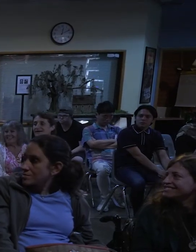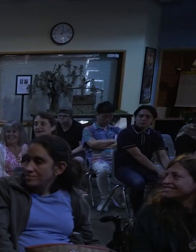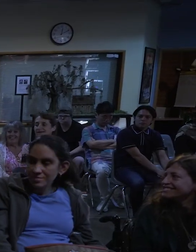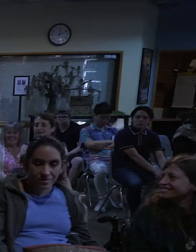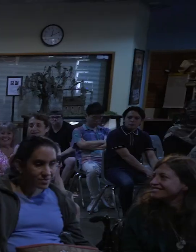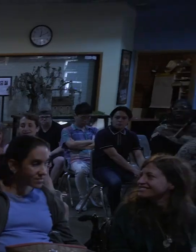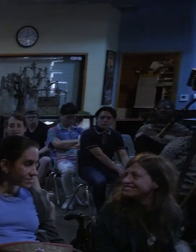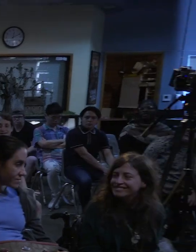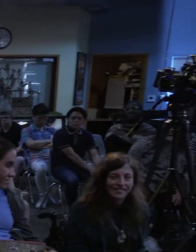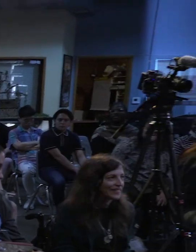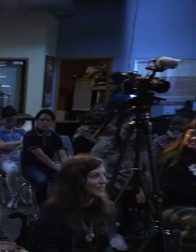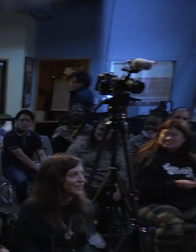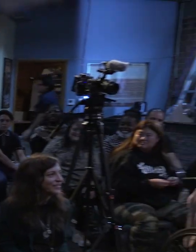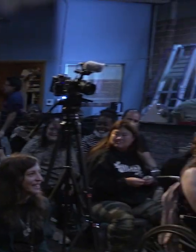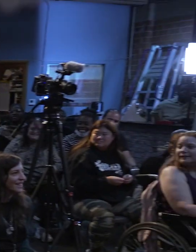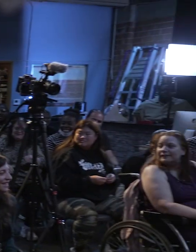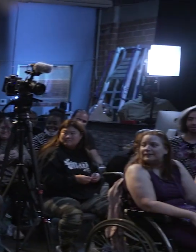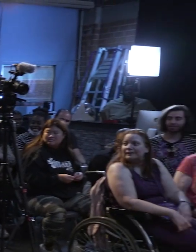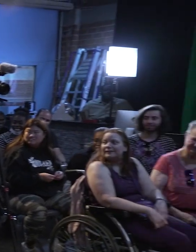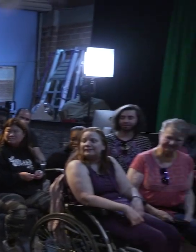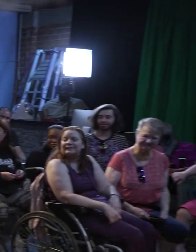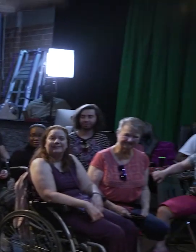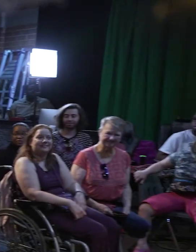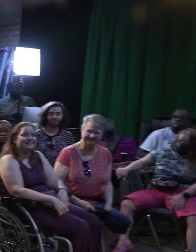comes. Shanice. Walking down the street.